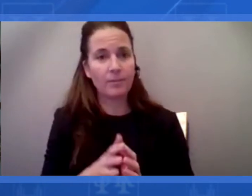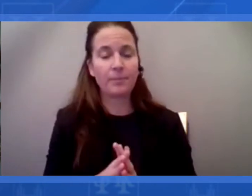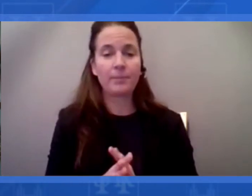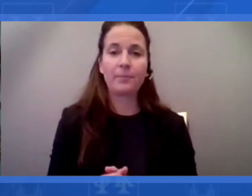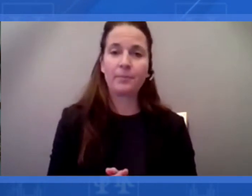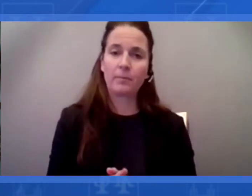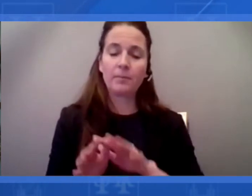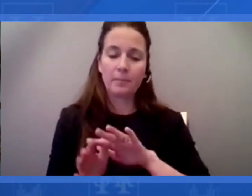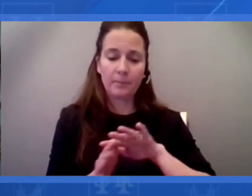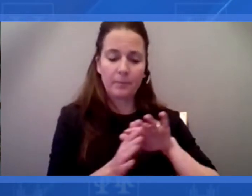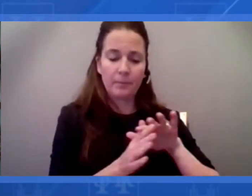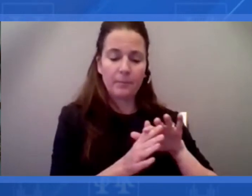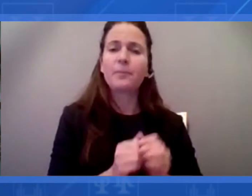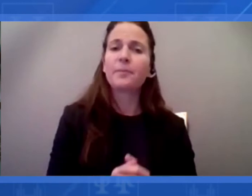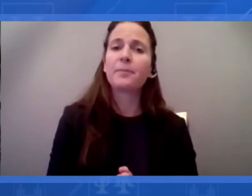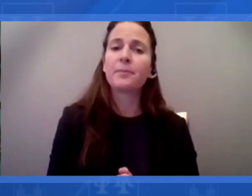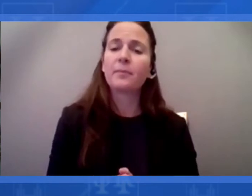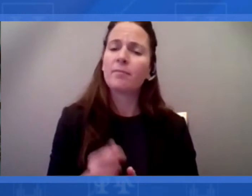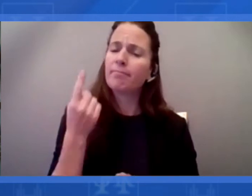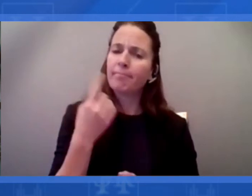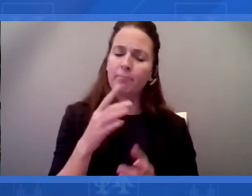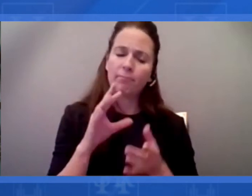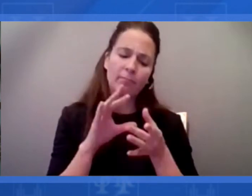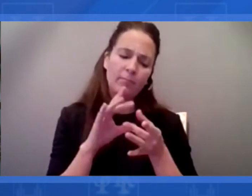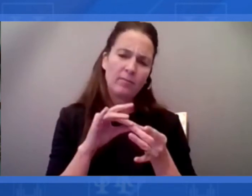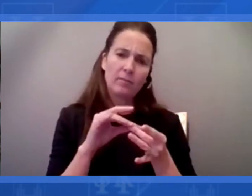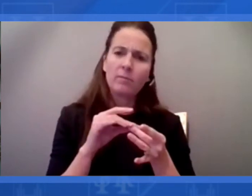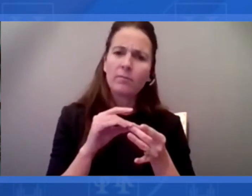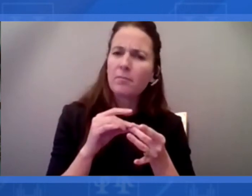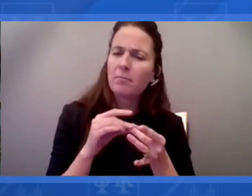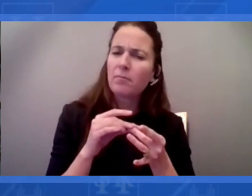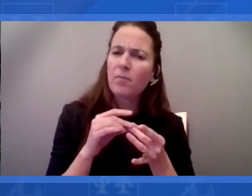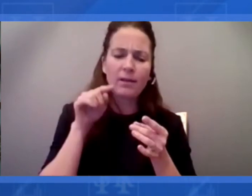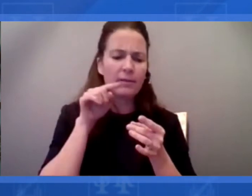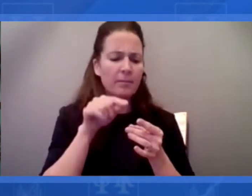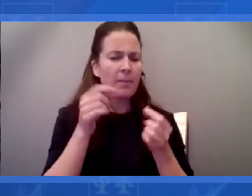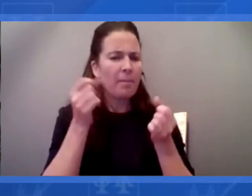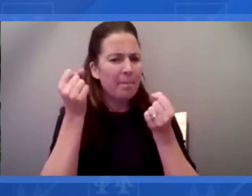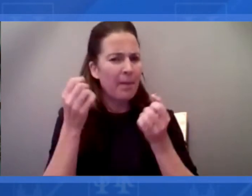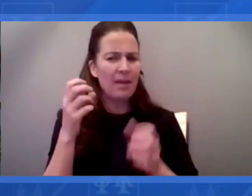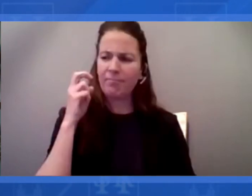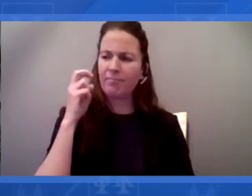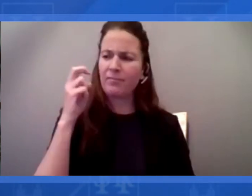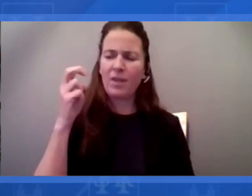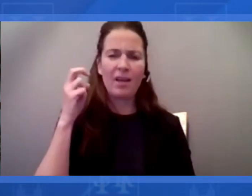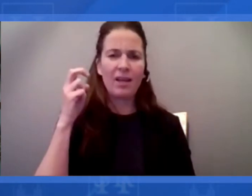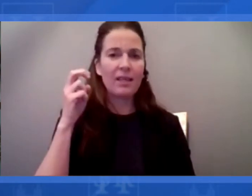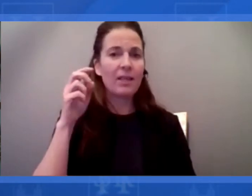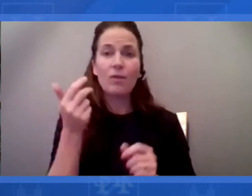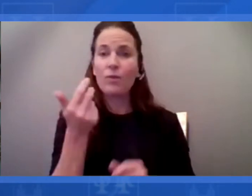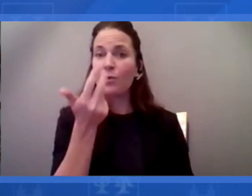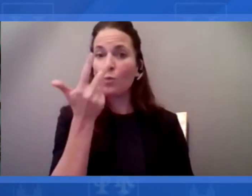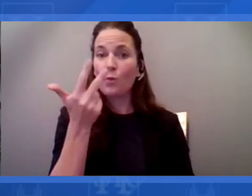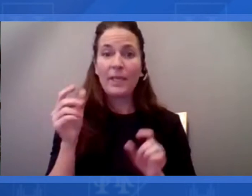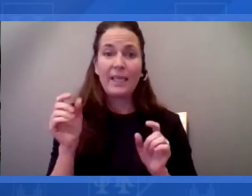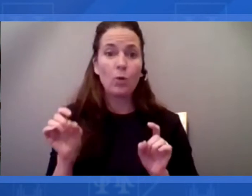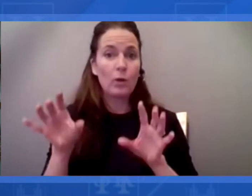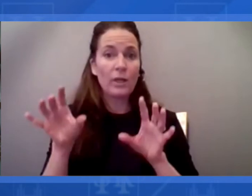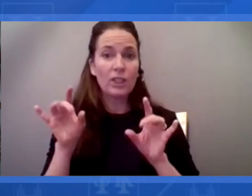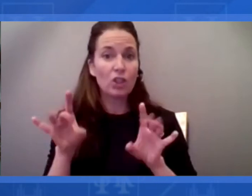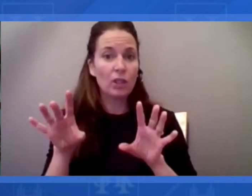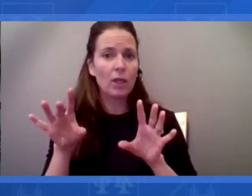also have a comment that many DARTs vehicles cannot accommodate 3 wheelchairs. so the customer's family cannot travel